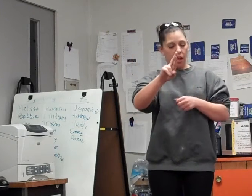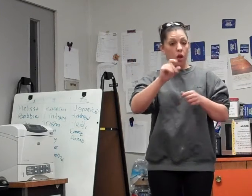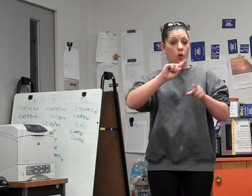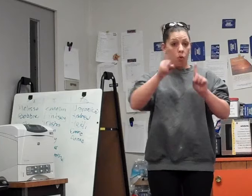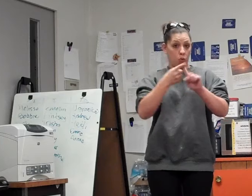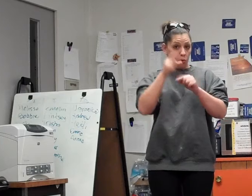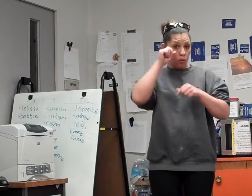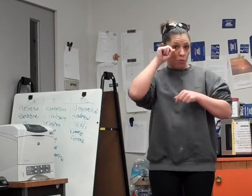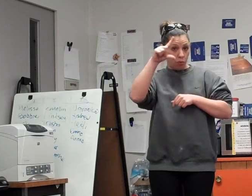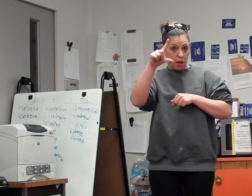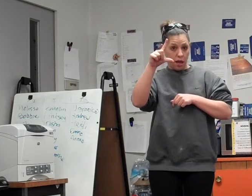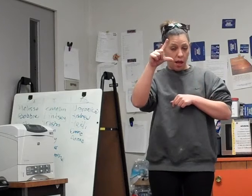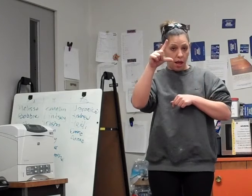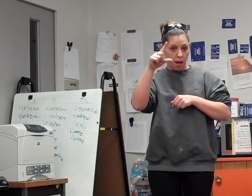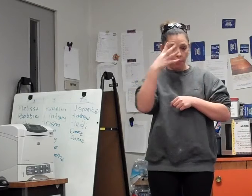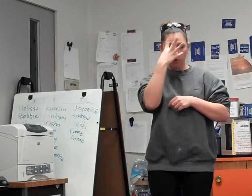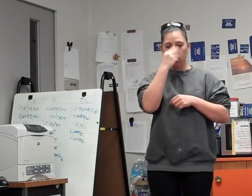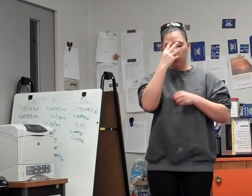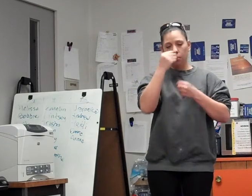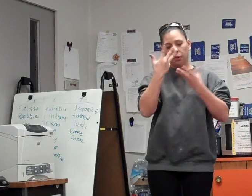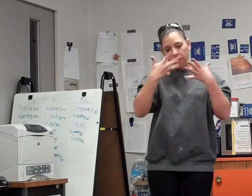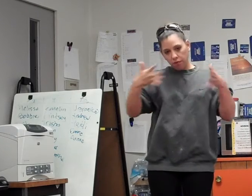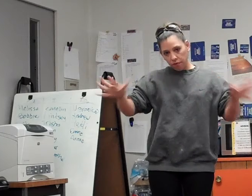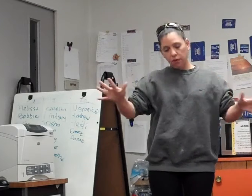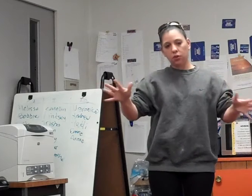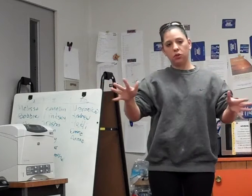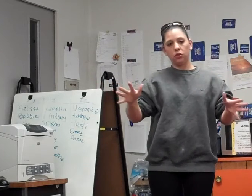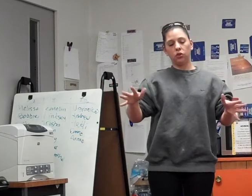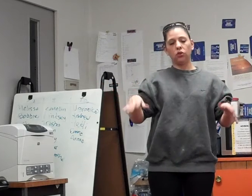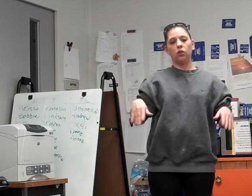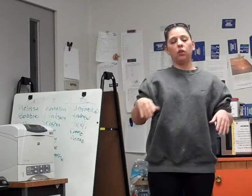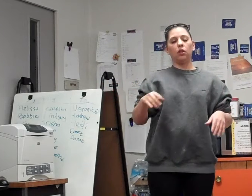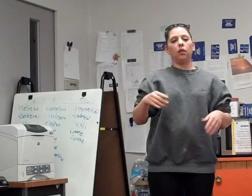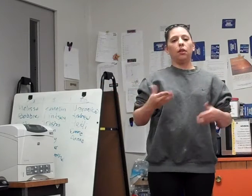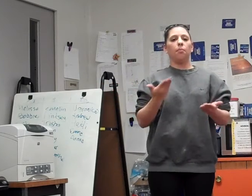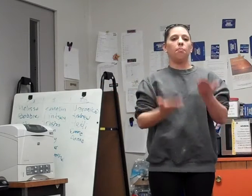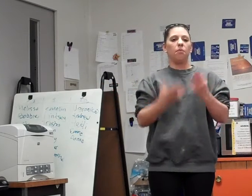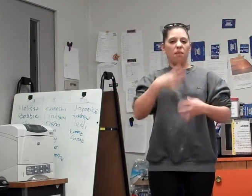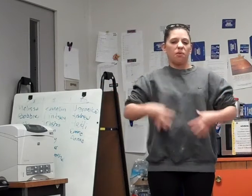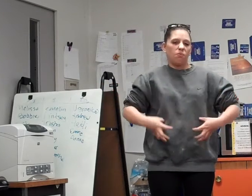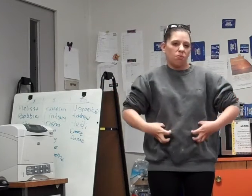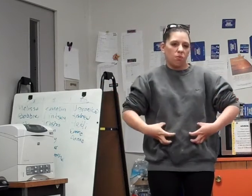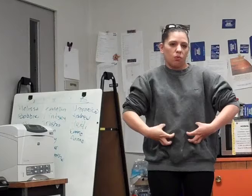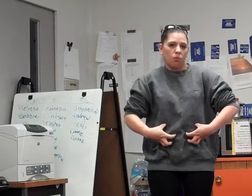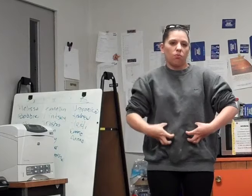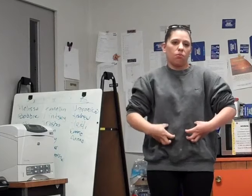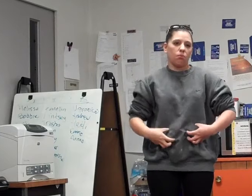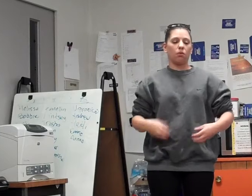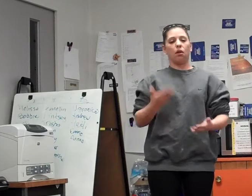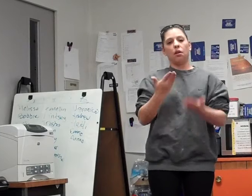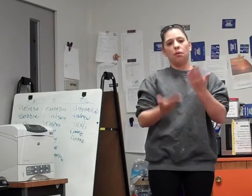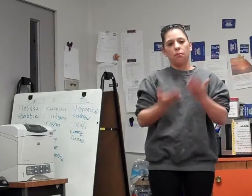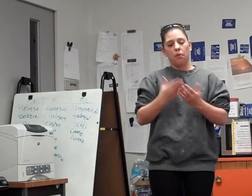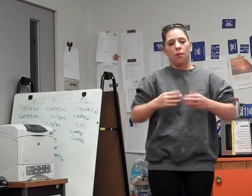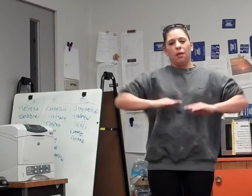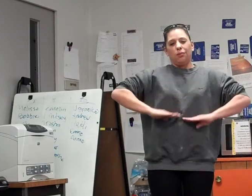colonoscopy after your anesthesia wears off in the post-op area, you might feel crampy. and we ask them to bear down and push the air back